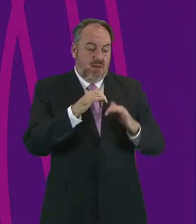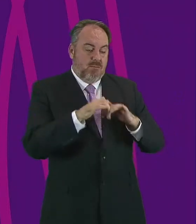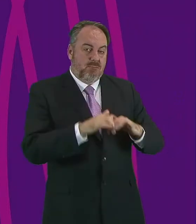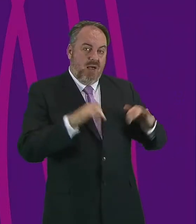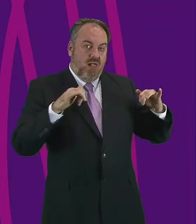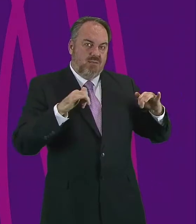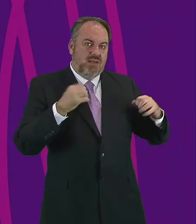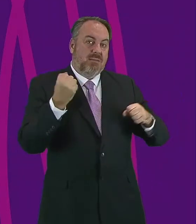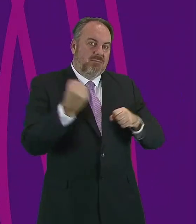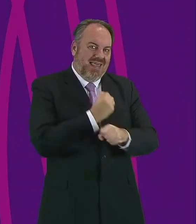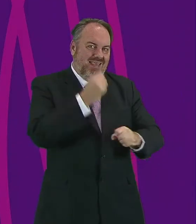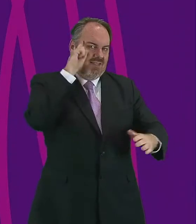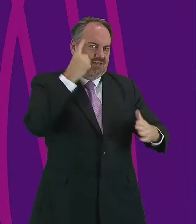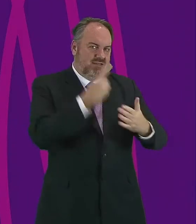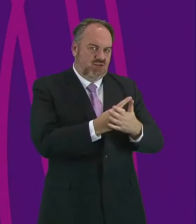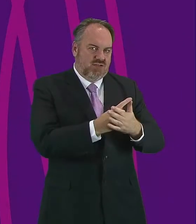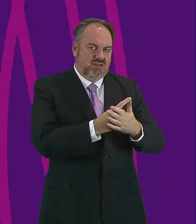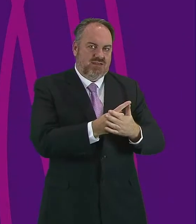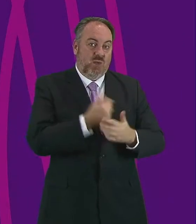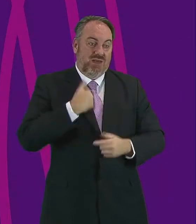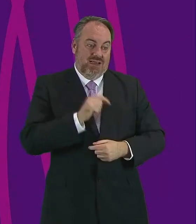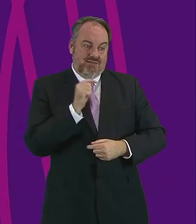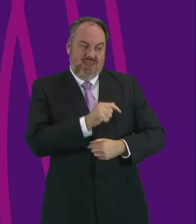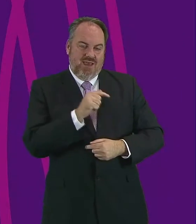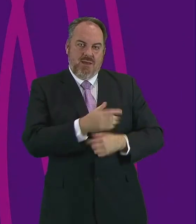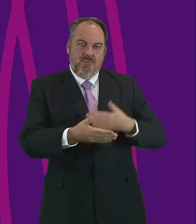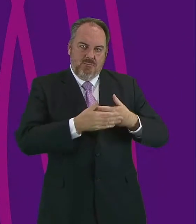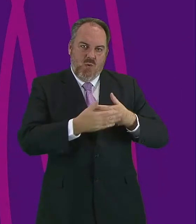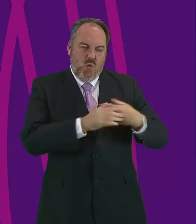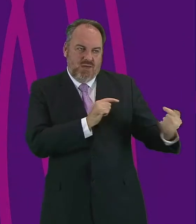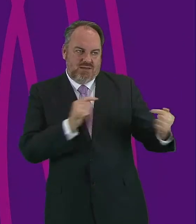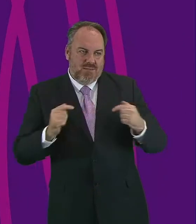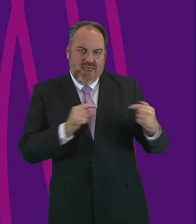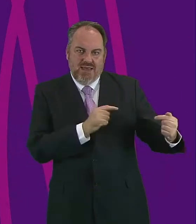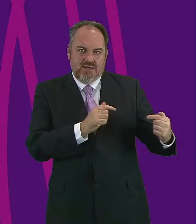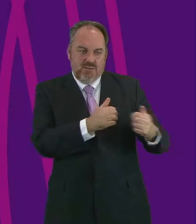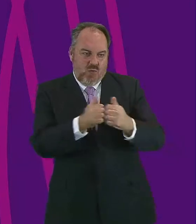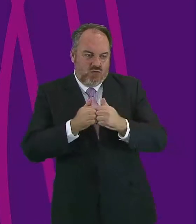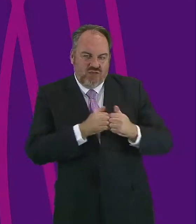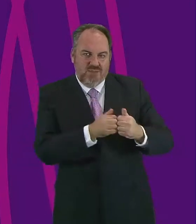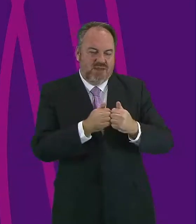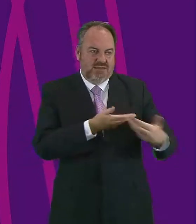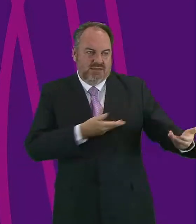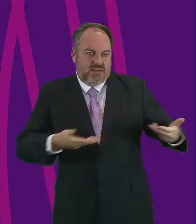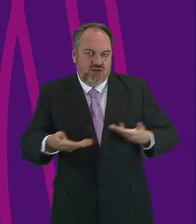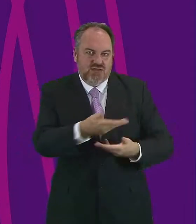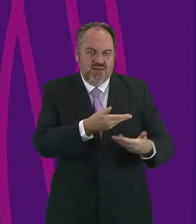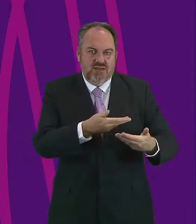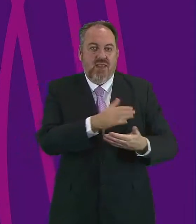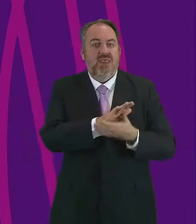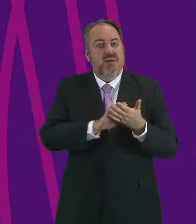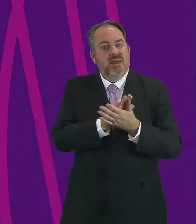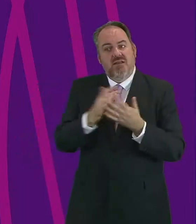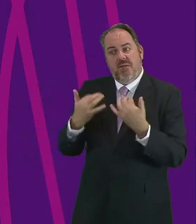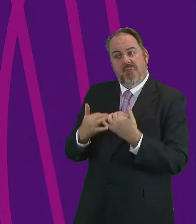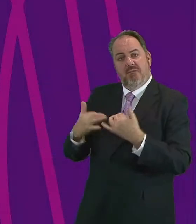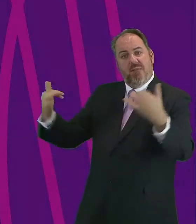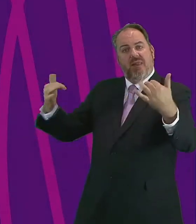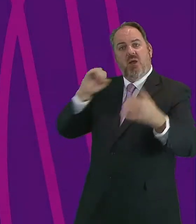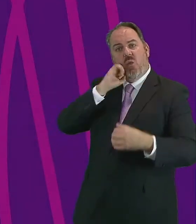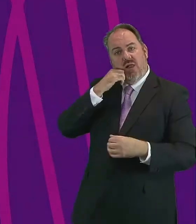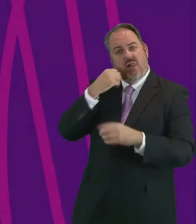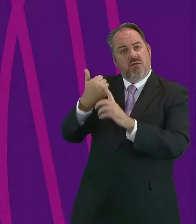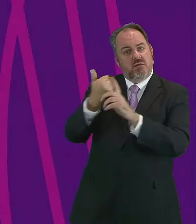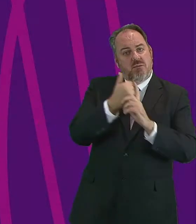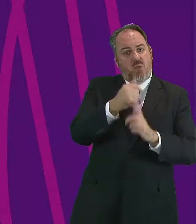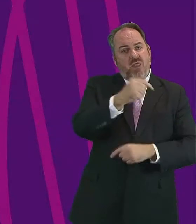scrutiny, greater discussion, greater debate, and therefore help take the public with us going forward. Cabinet Secretary. Well, as ever with Anas